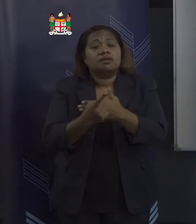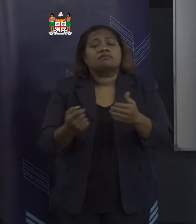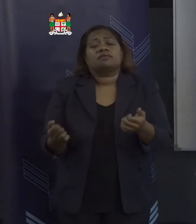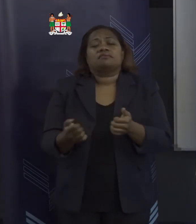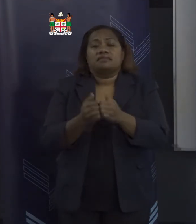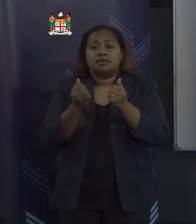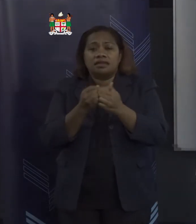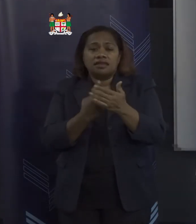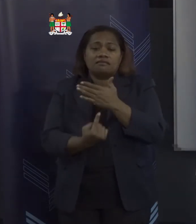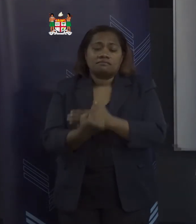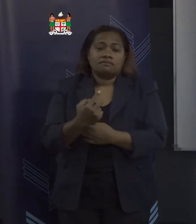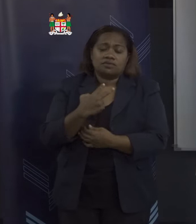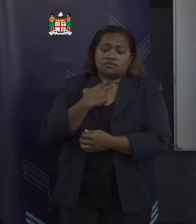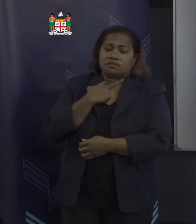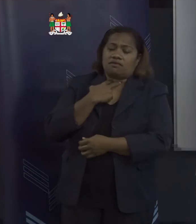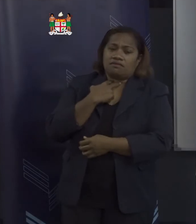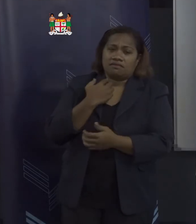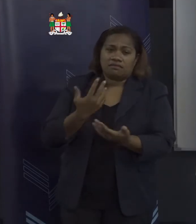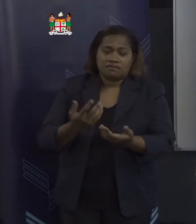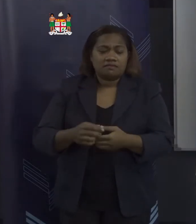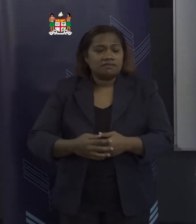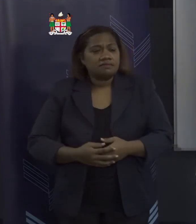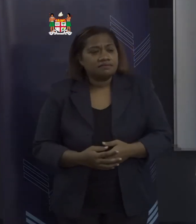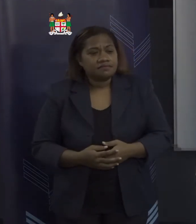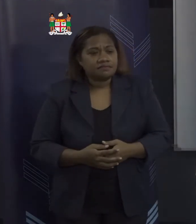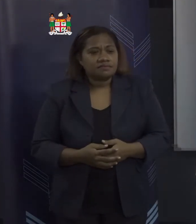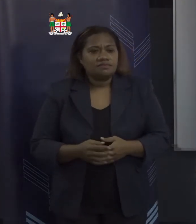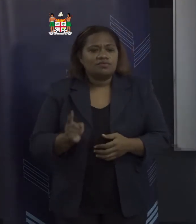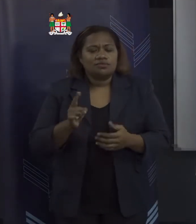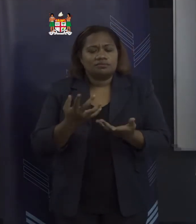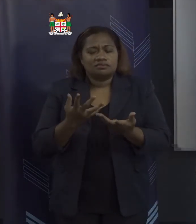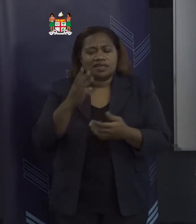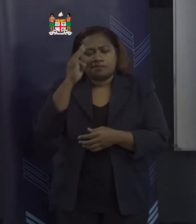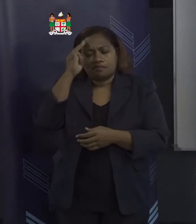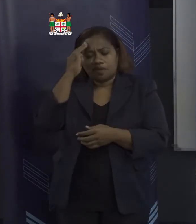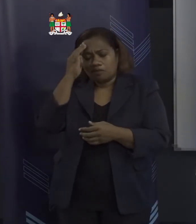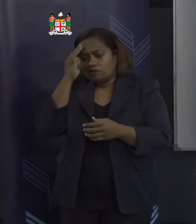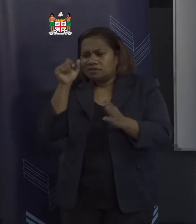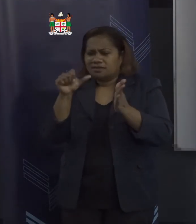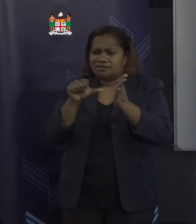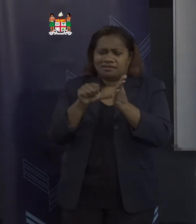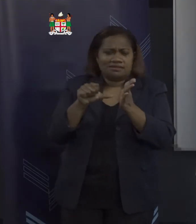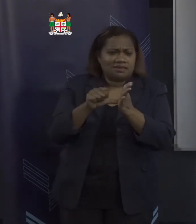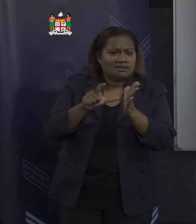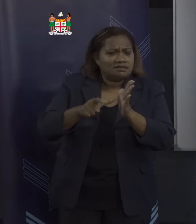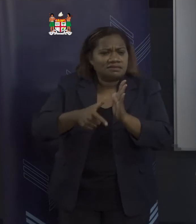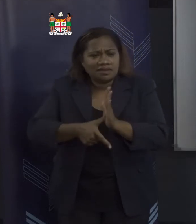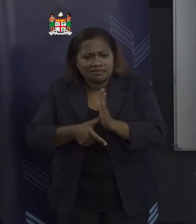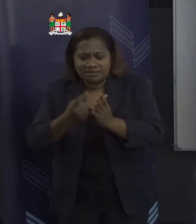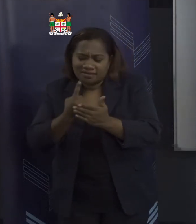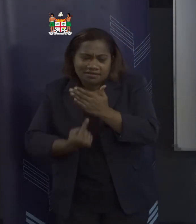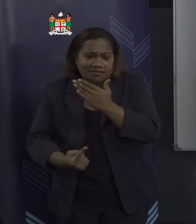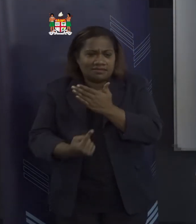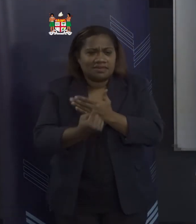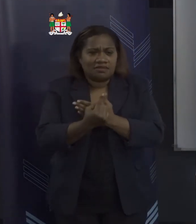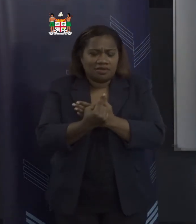stuck by painstaking memories and the difficulties they have faced,